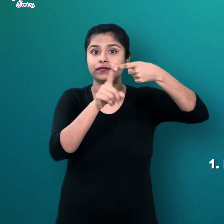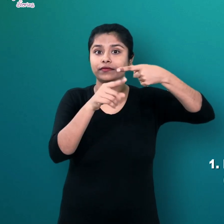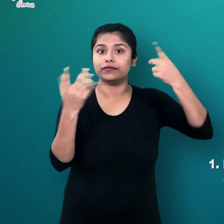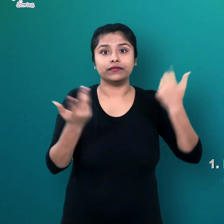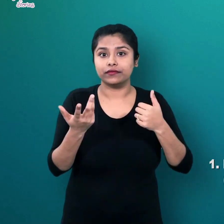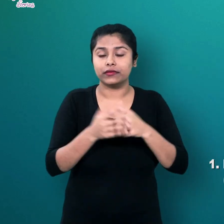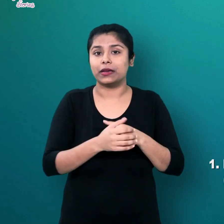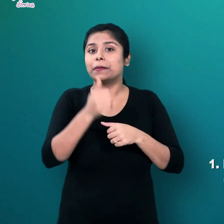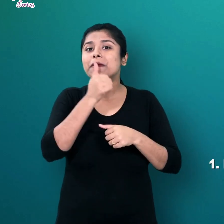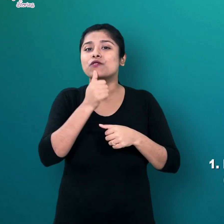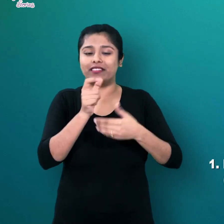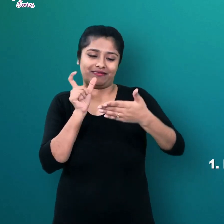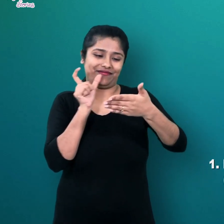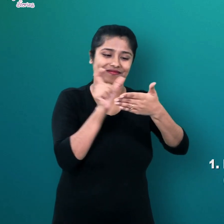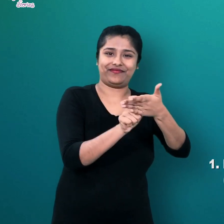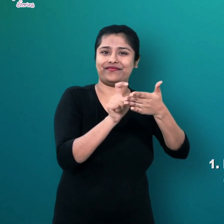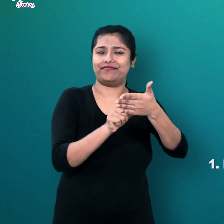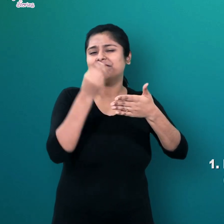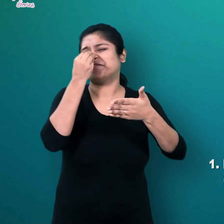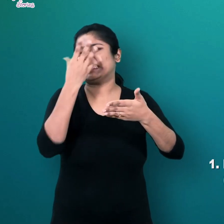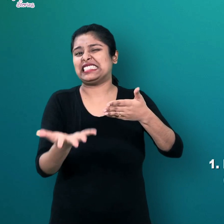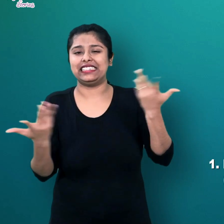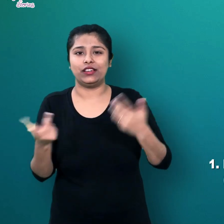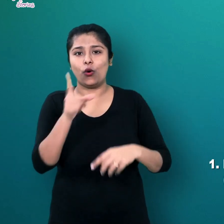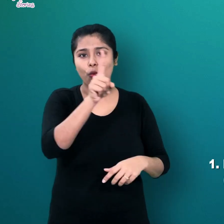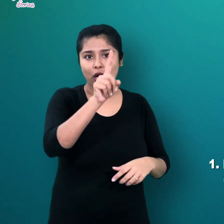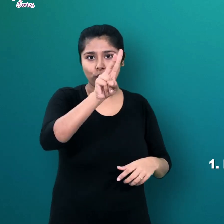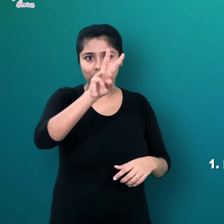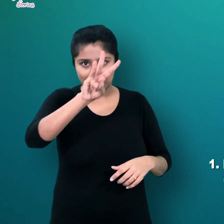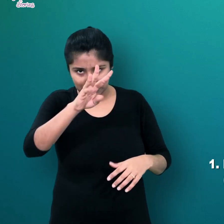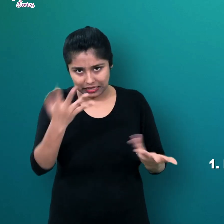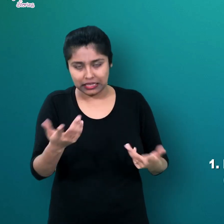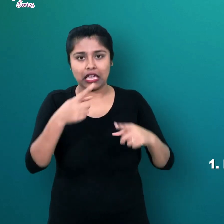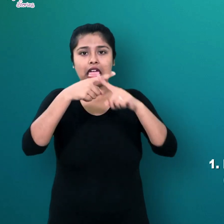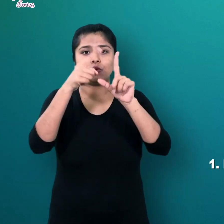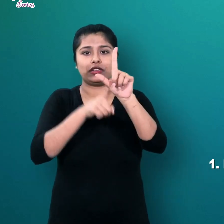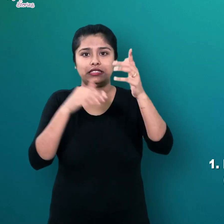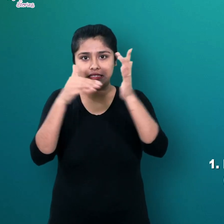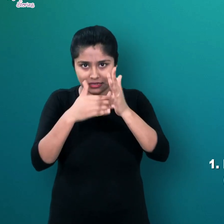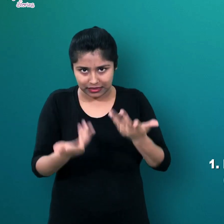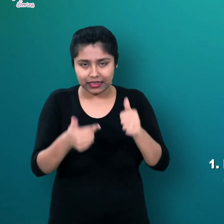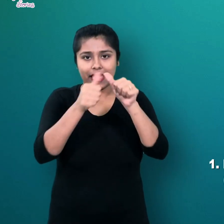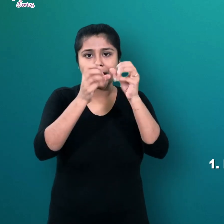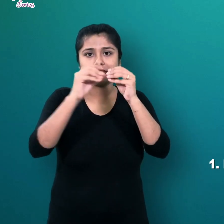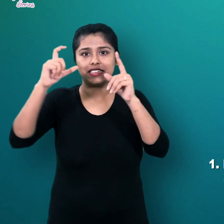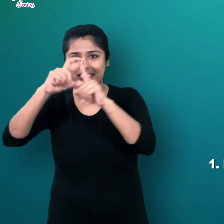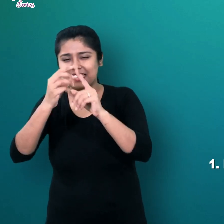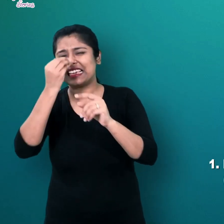1. Don't keep passwords that are too short. Example 123, XYZ,